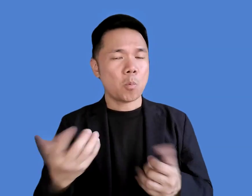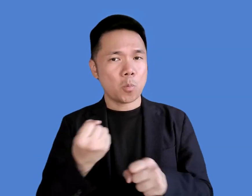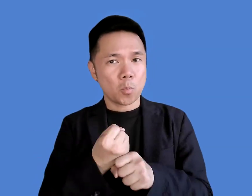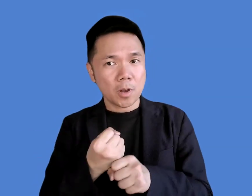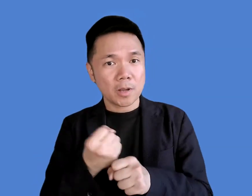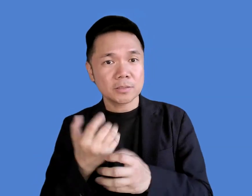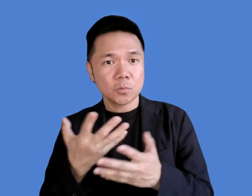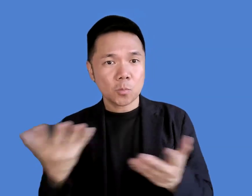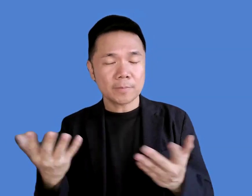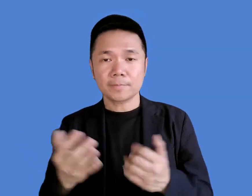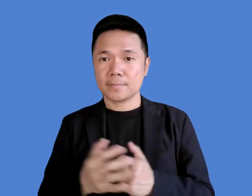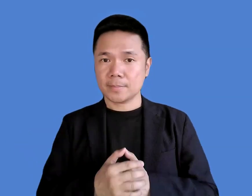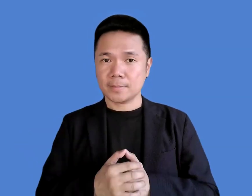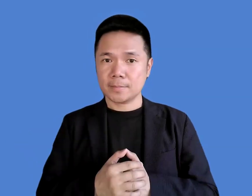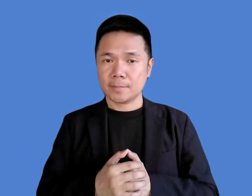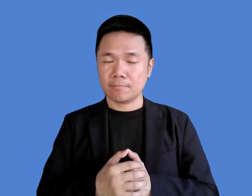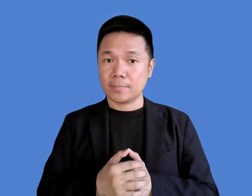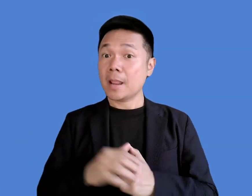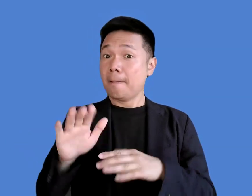of